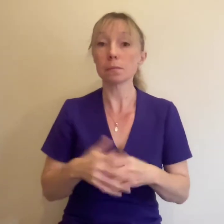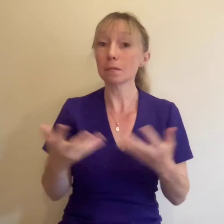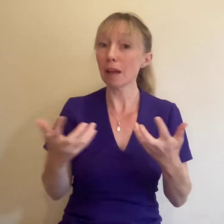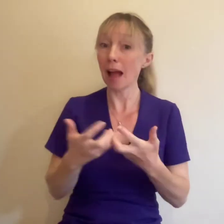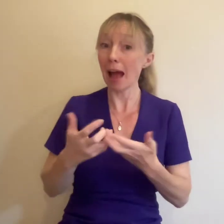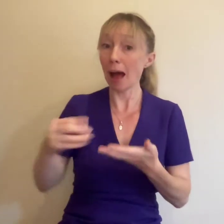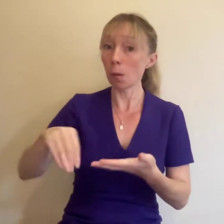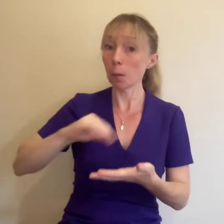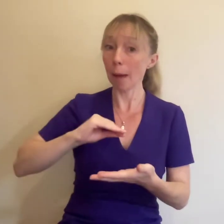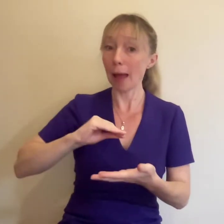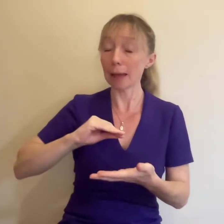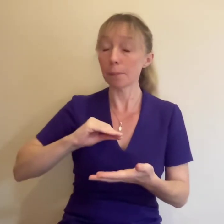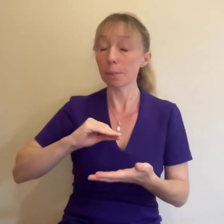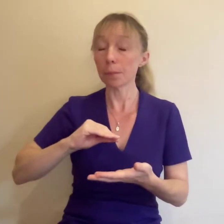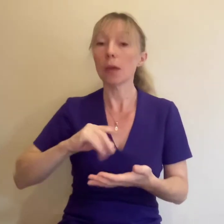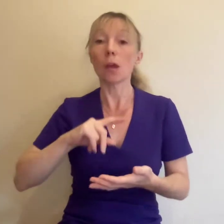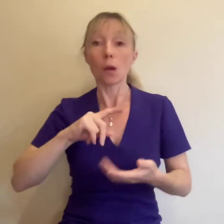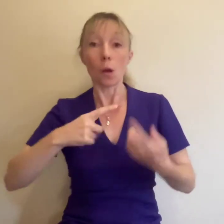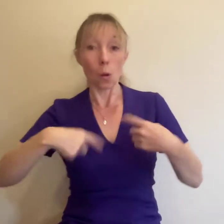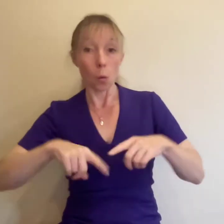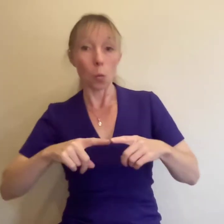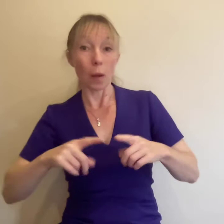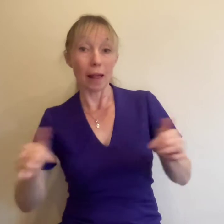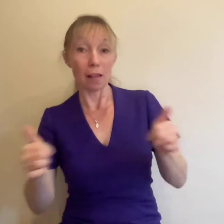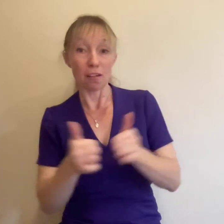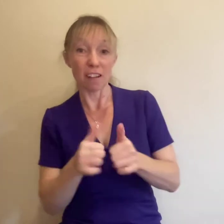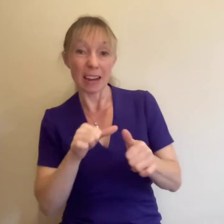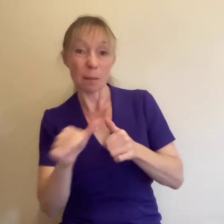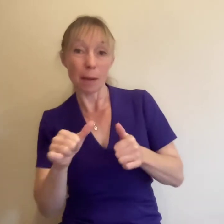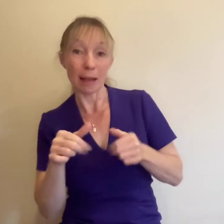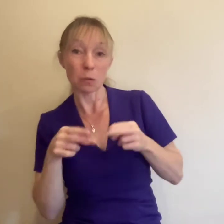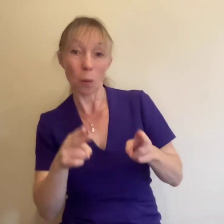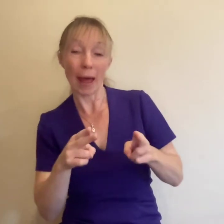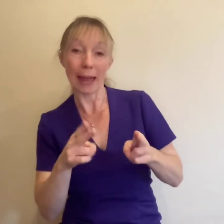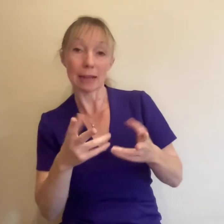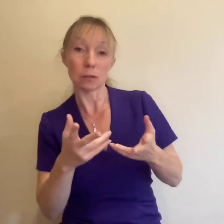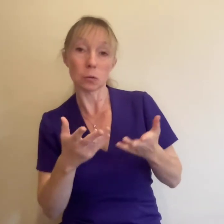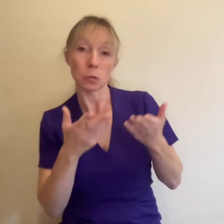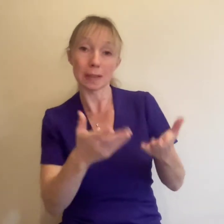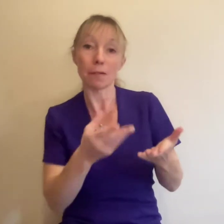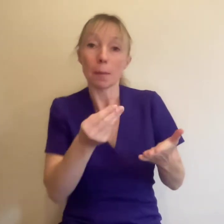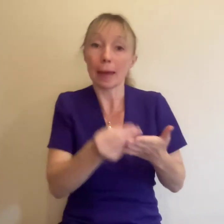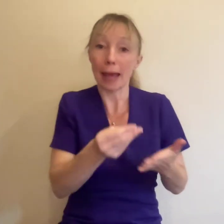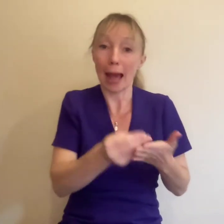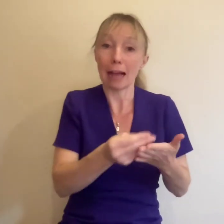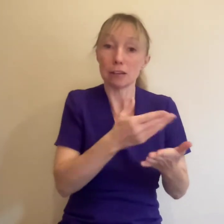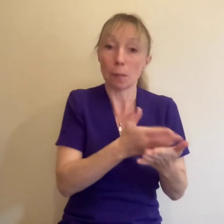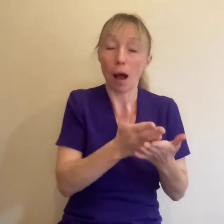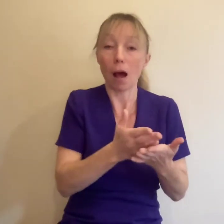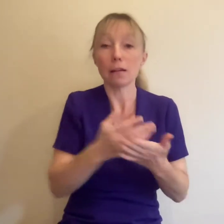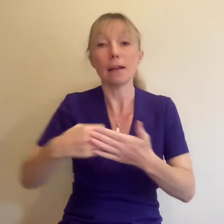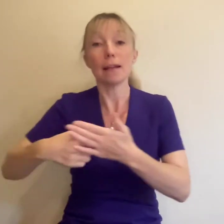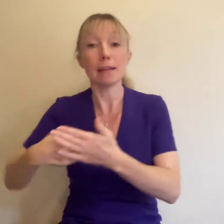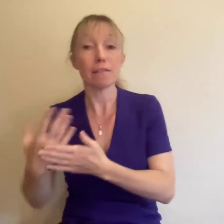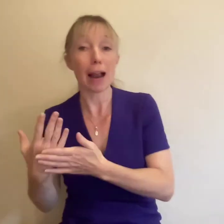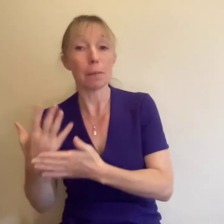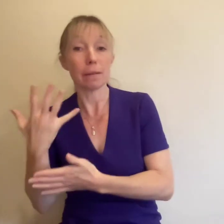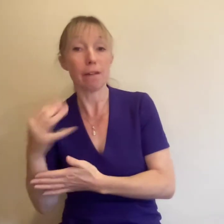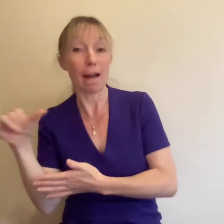applicant the best way for them to receive the cash part of the bursary. The development part of the bursary will be held by Spread the Word, and we will pay directly